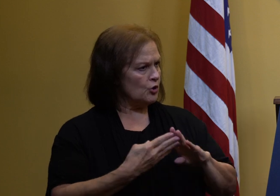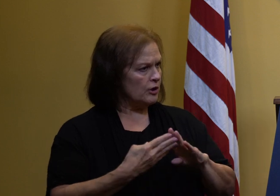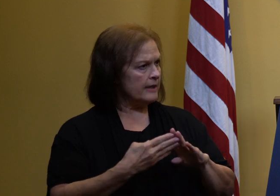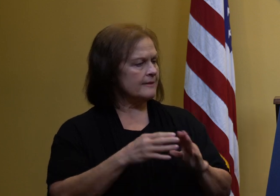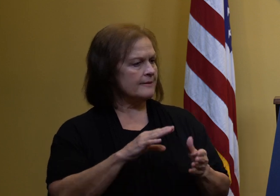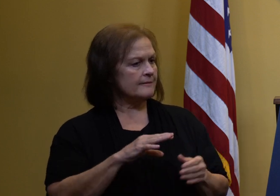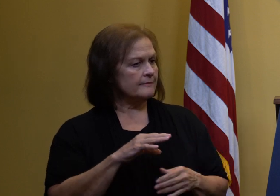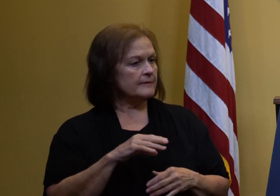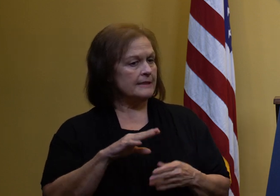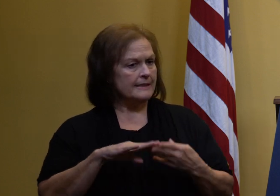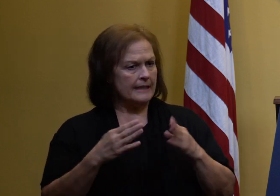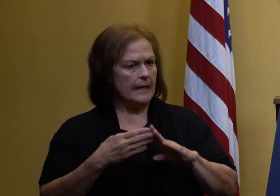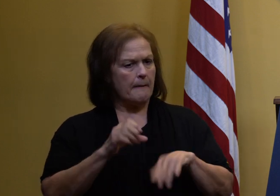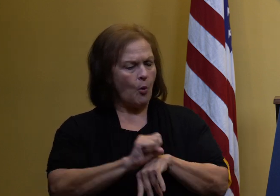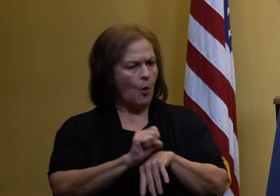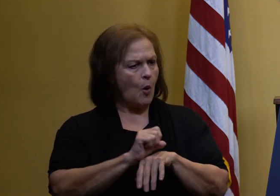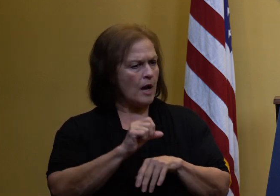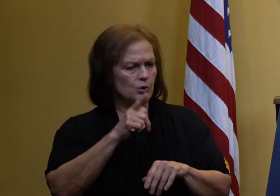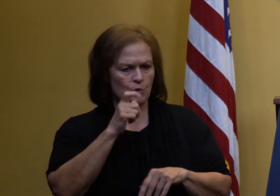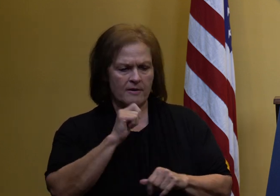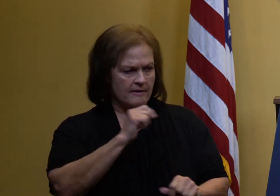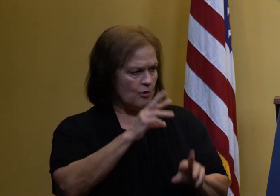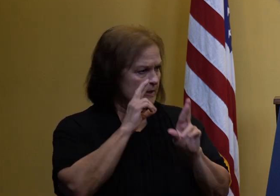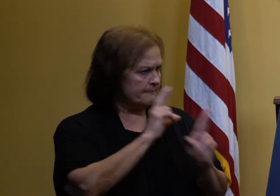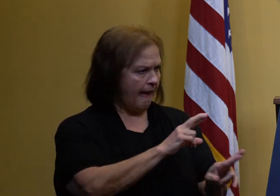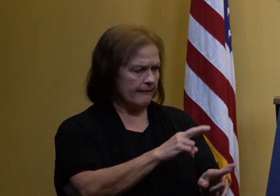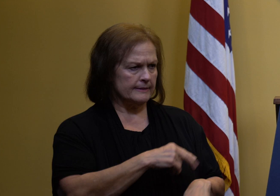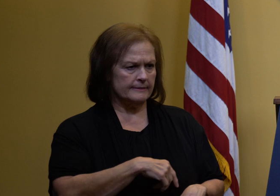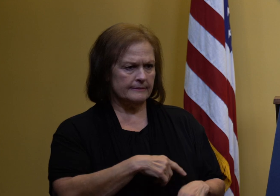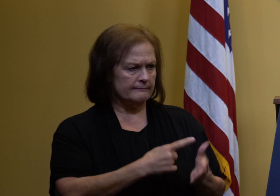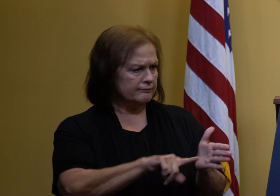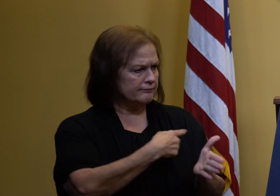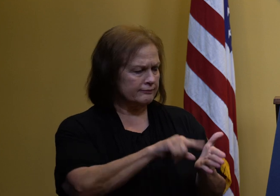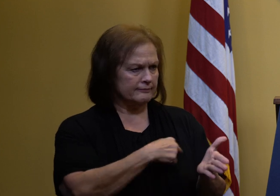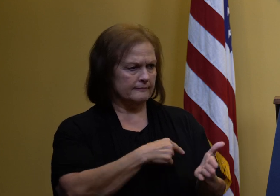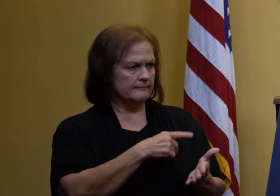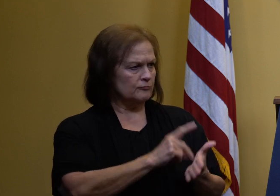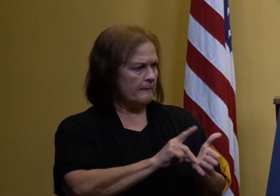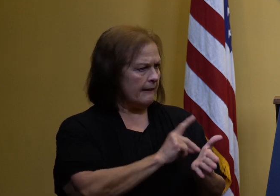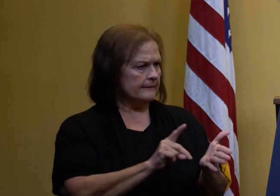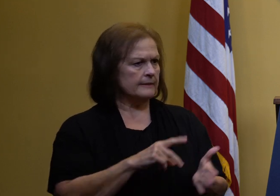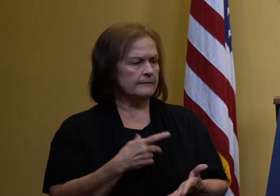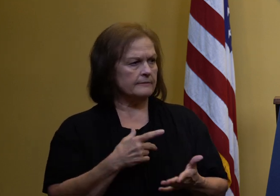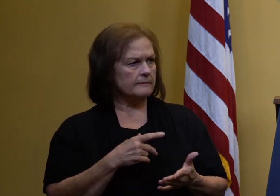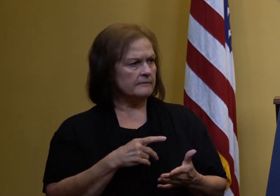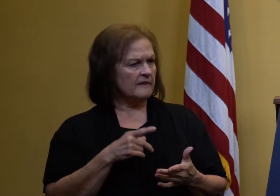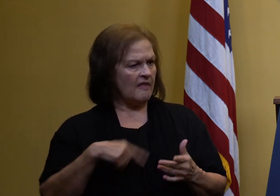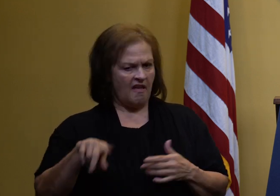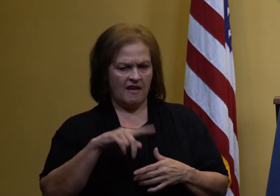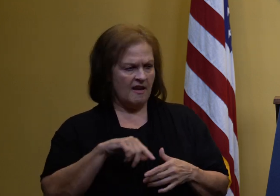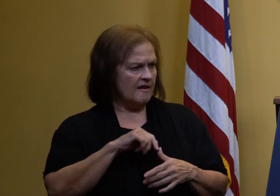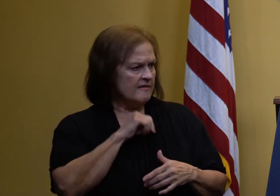city employees that have been disrespected, villainized, discriminated against by